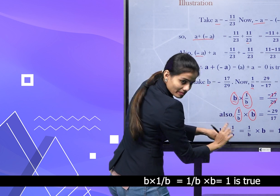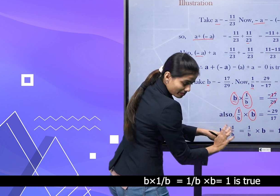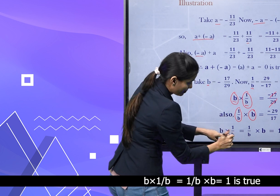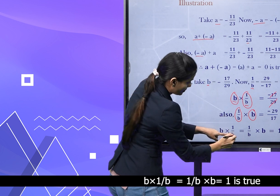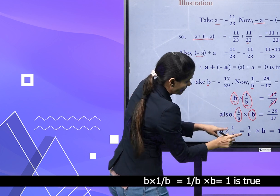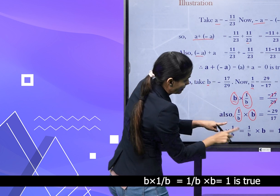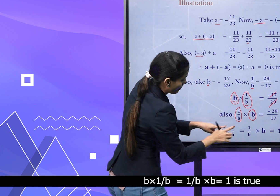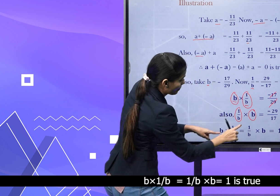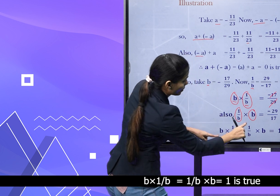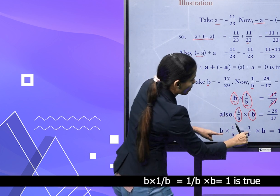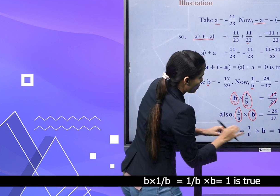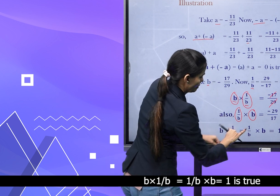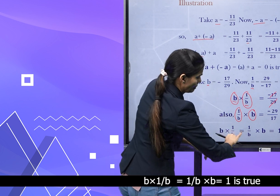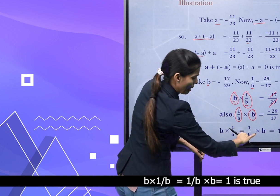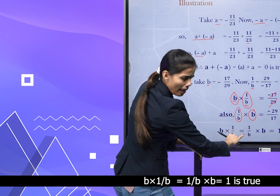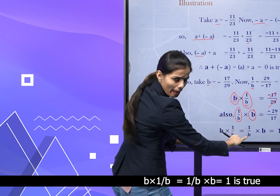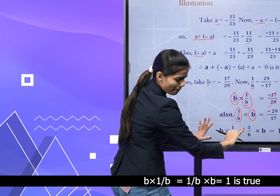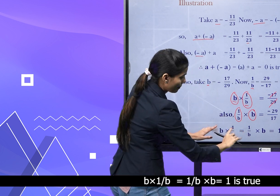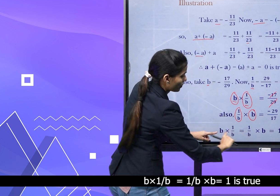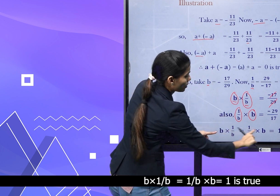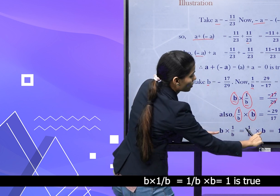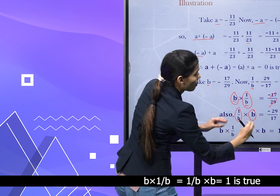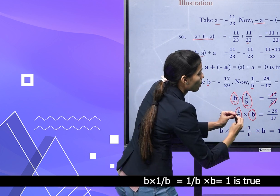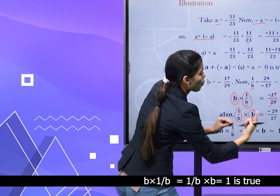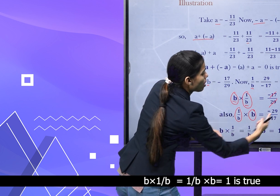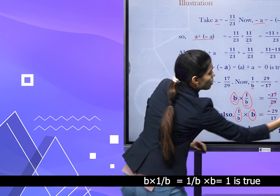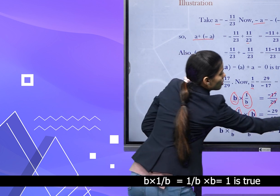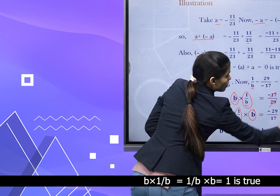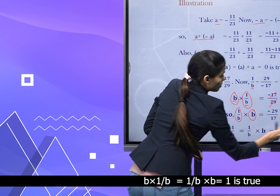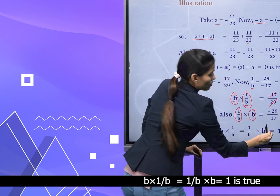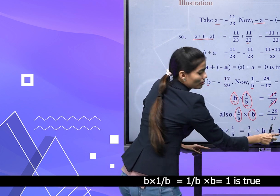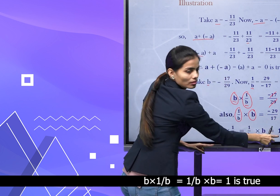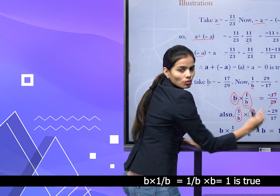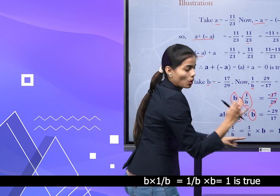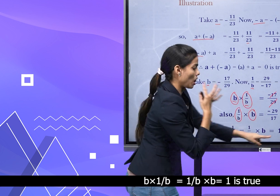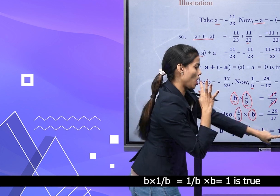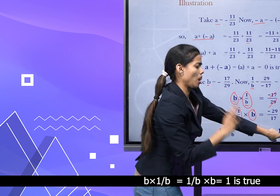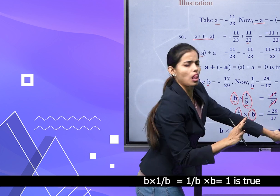b into 1 by b is equal to 1 by b into b is equal to 1 is true.